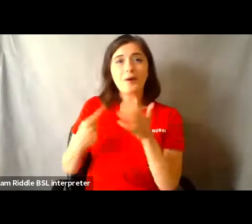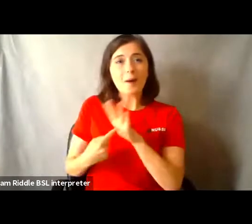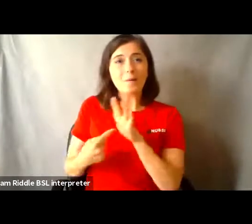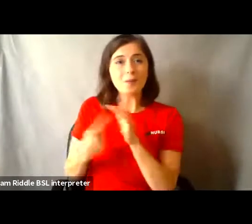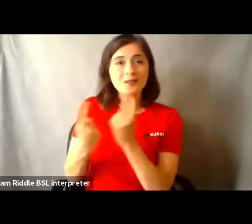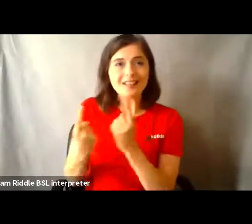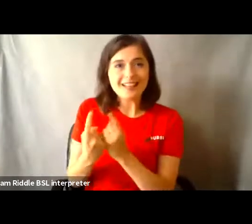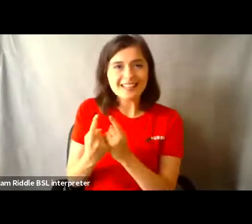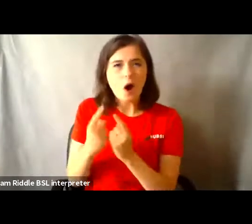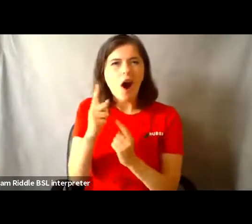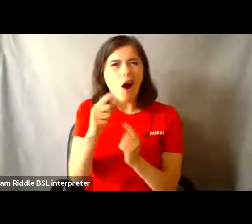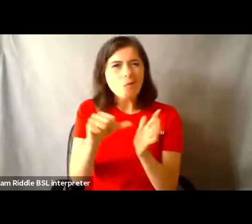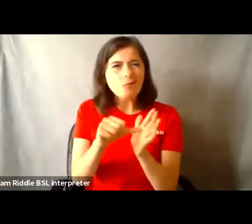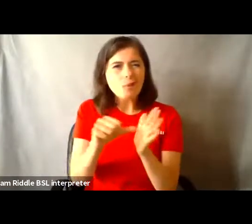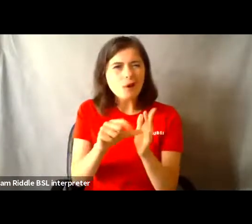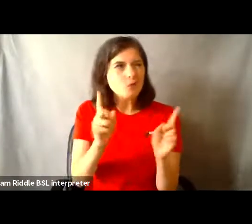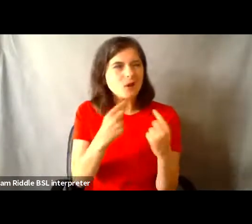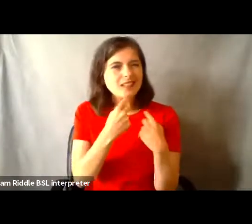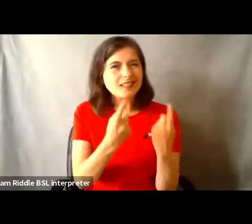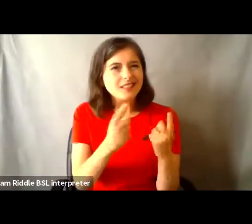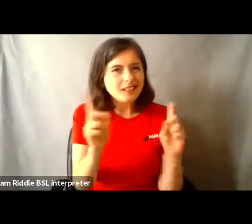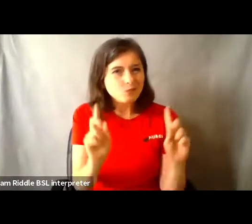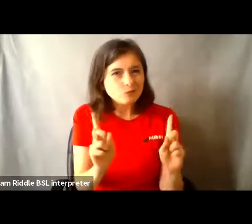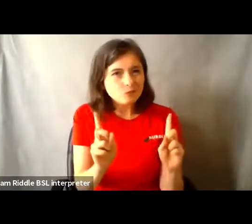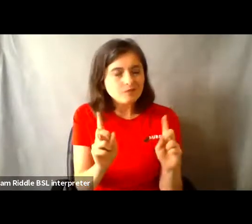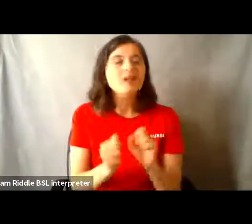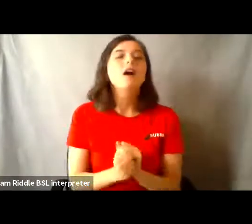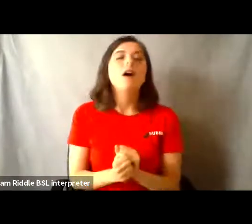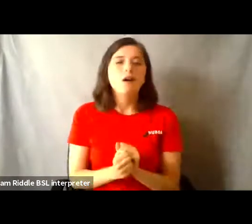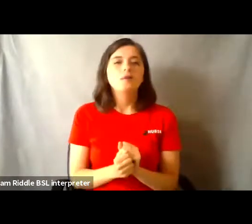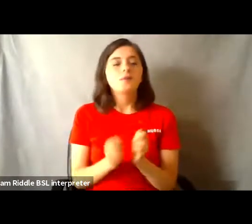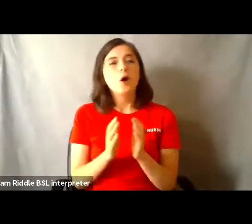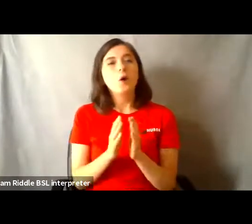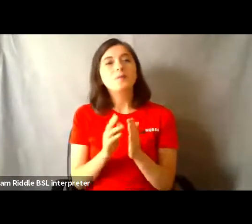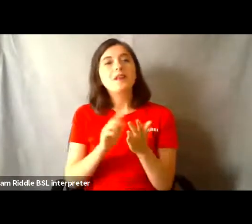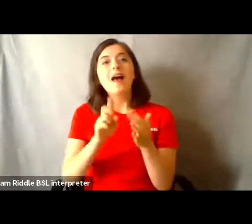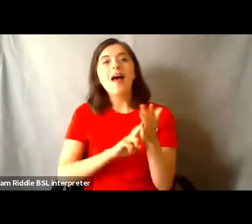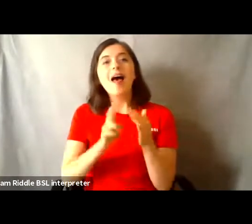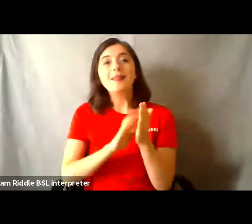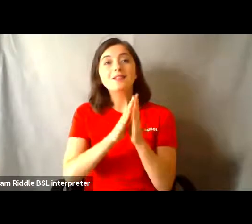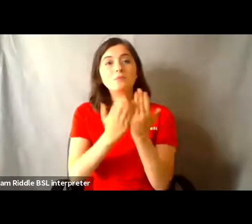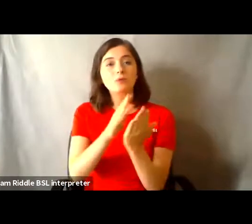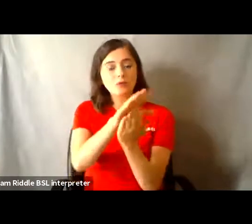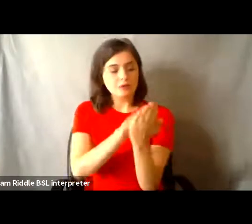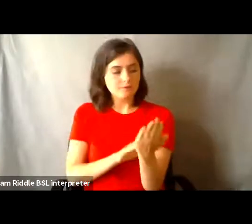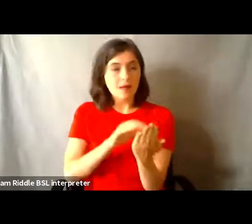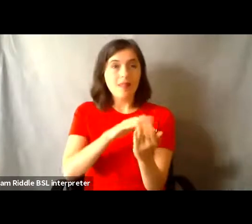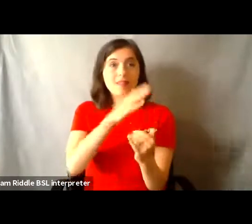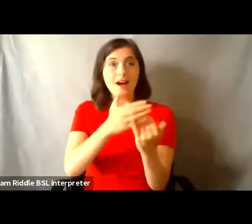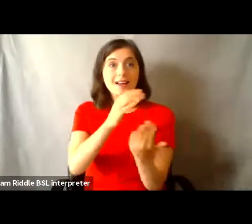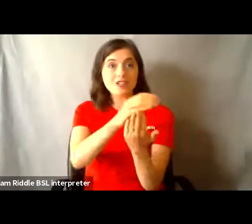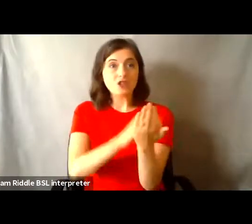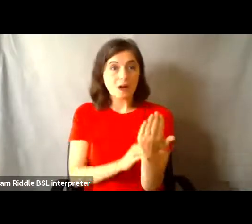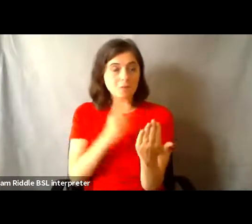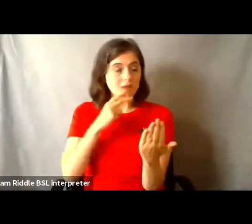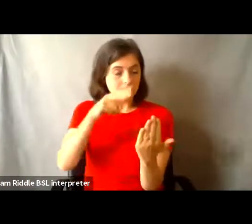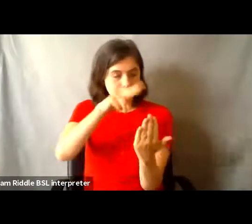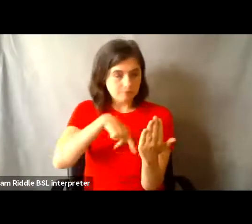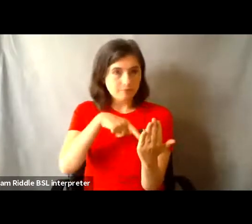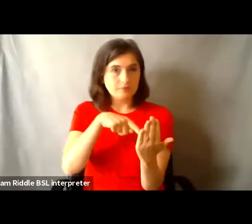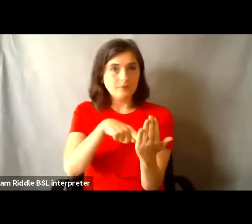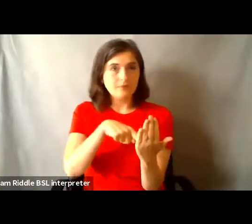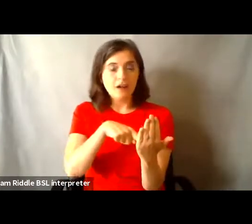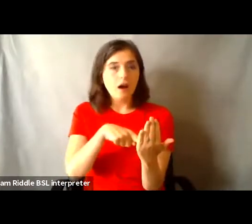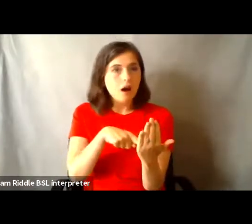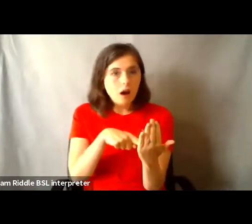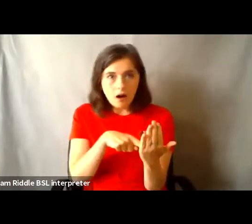say? But when I read this last chapters of Ellen's book, as I said to her, it's like